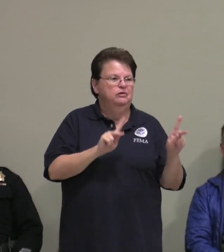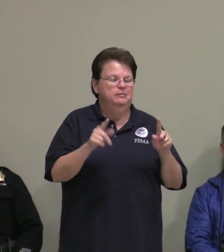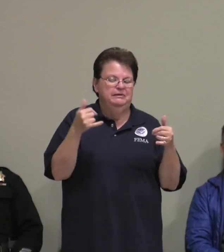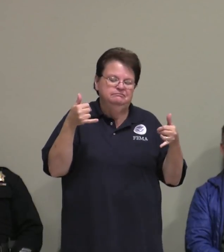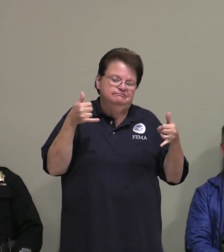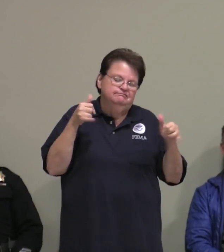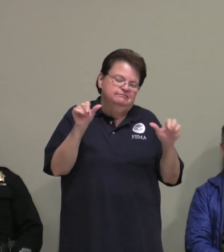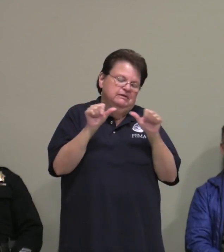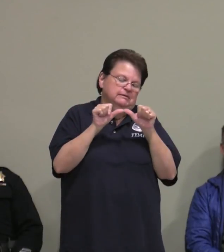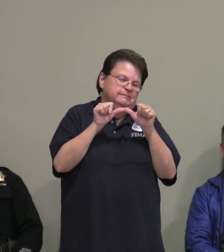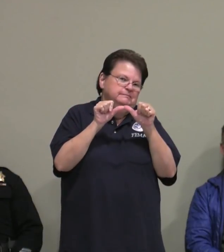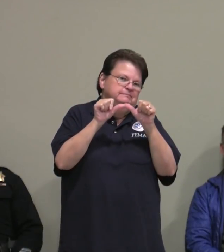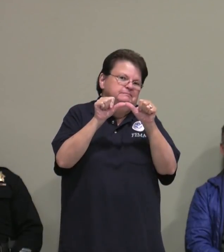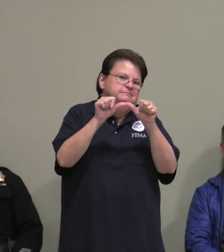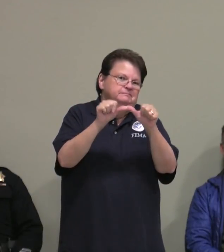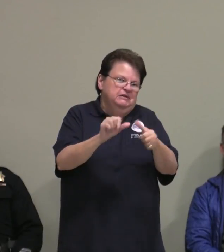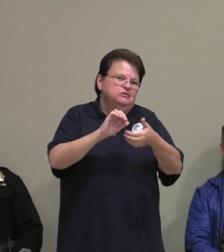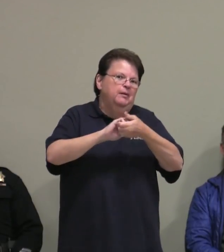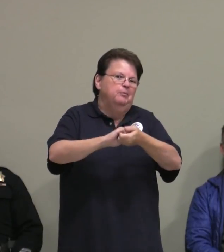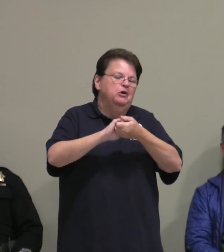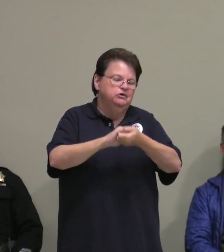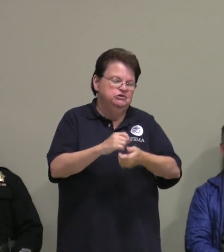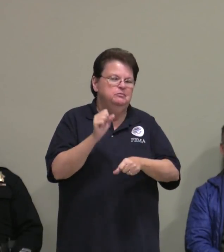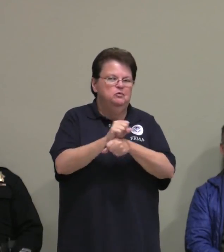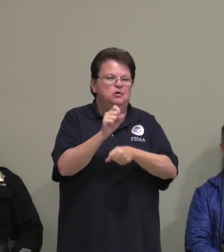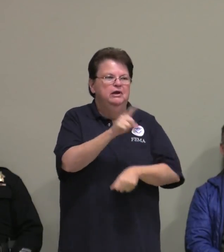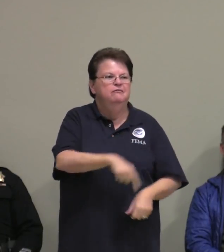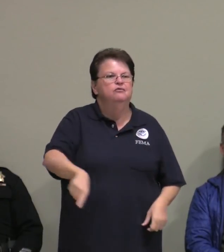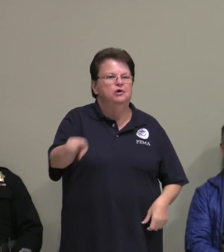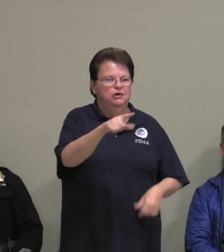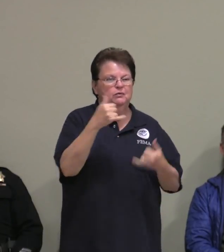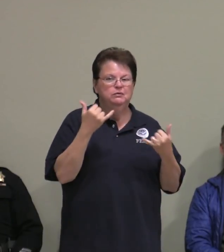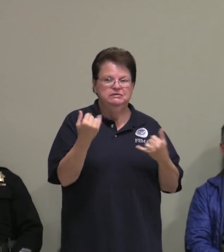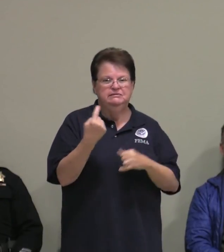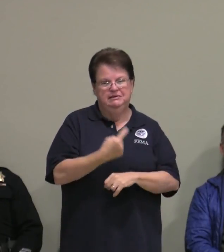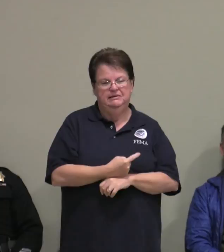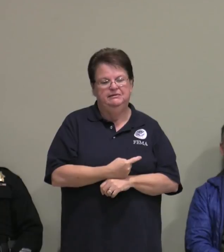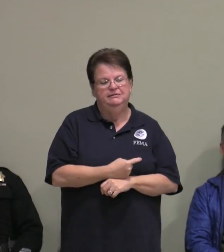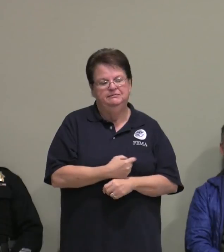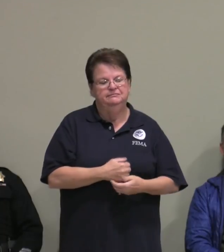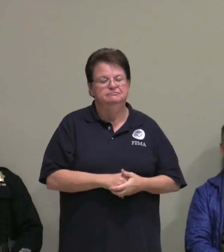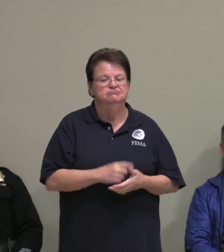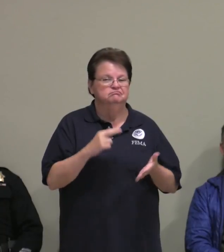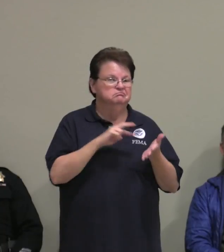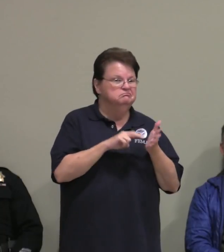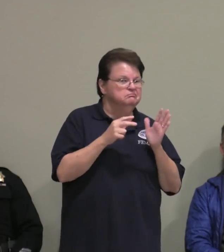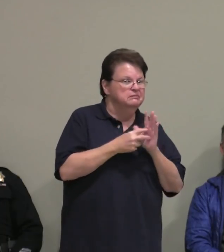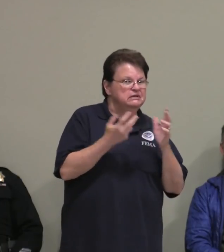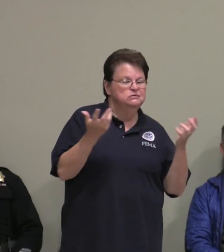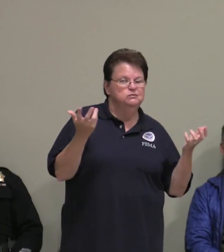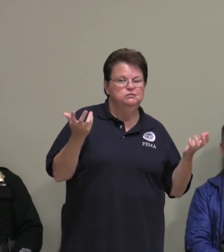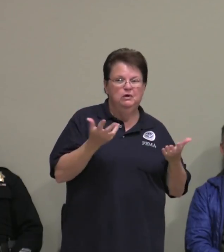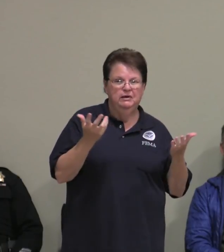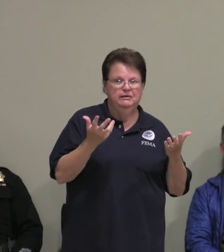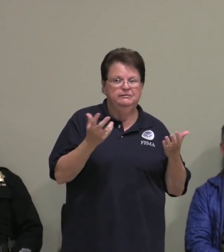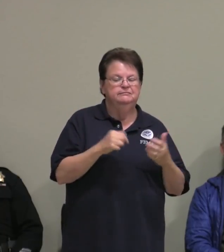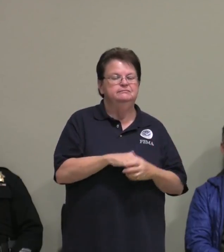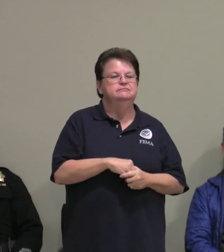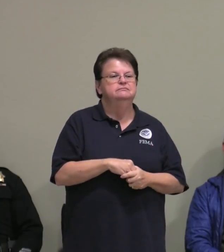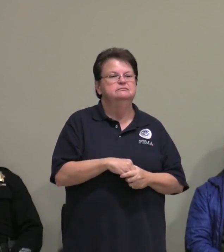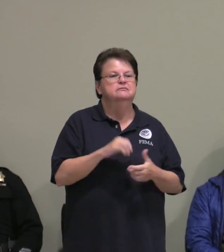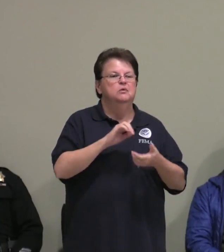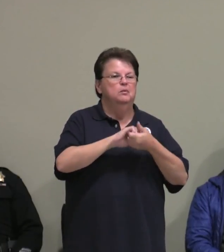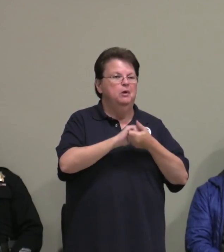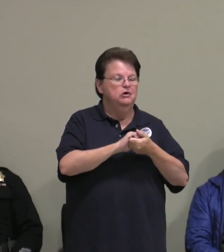today the same partnership where we are working for you. What that means in a partnership and the way